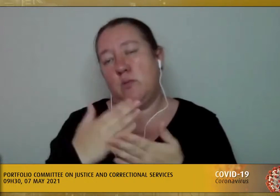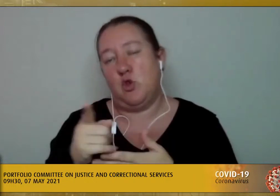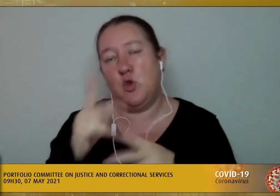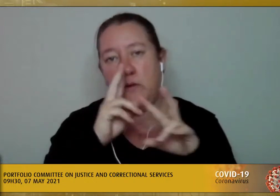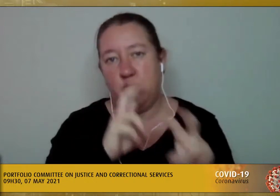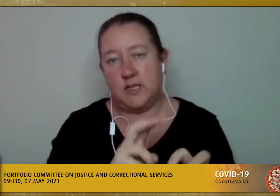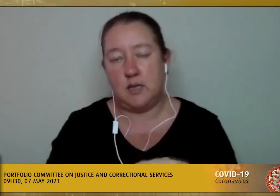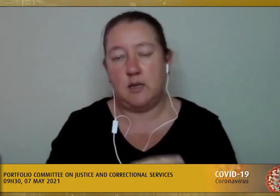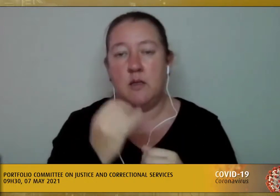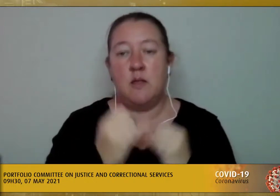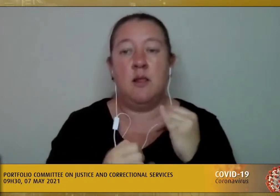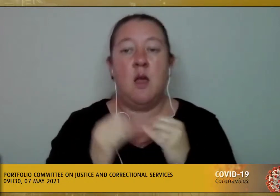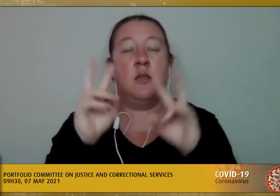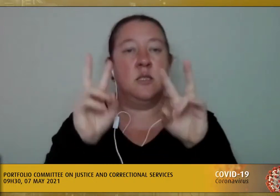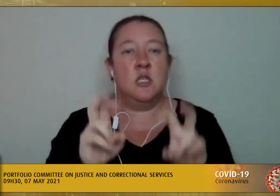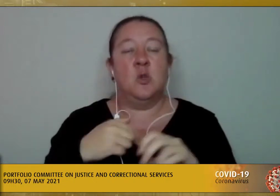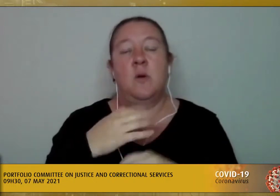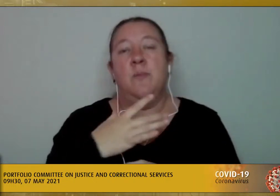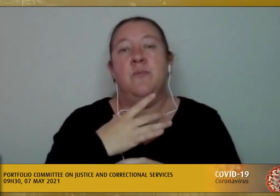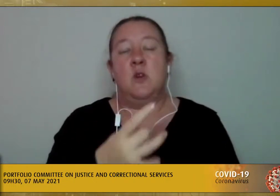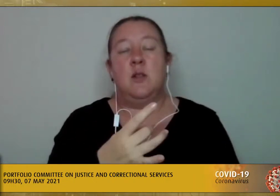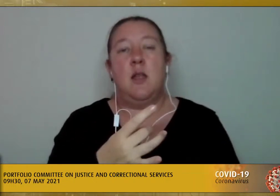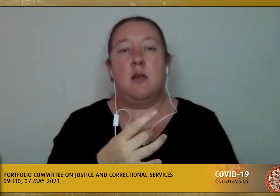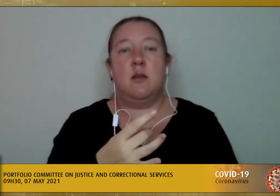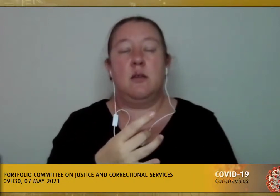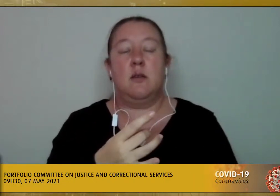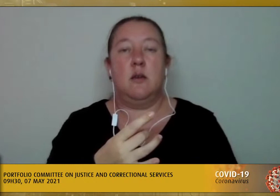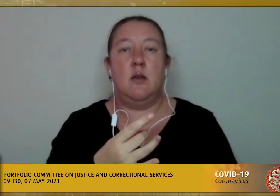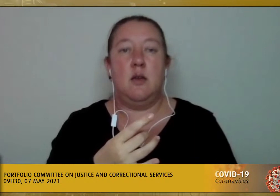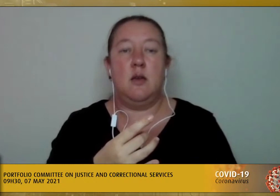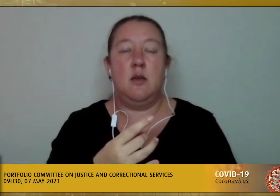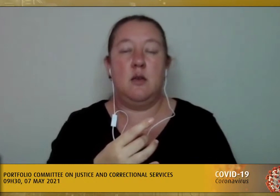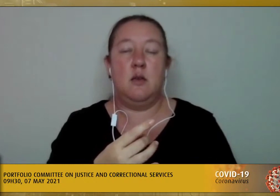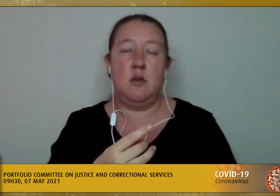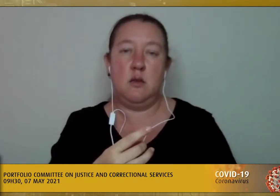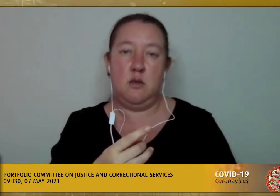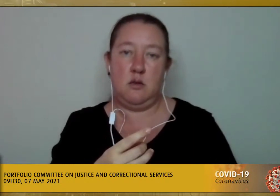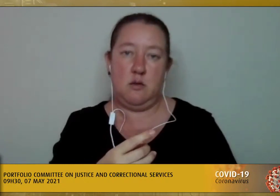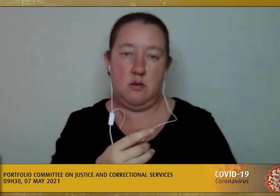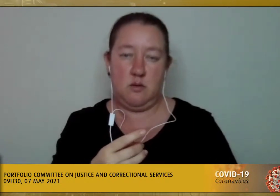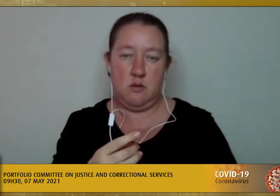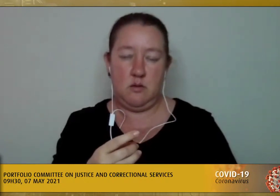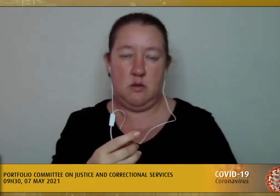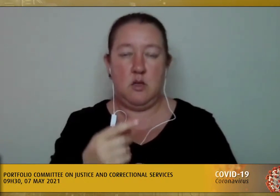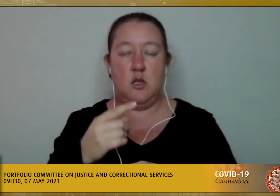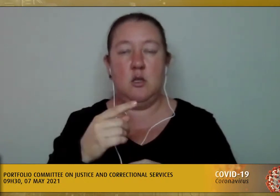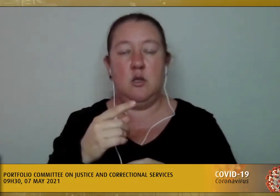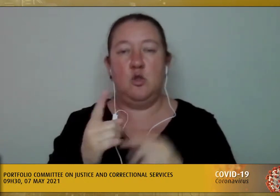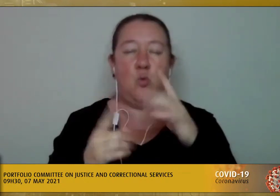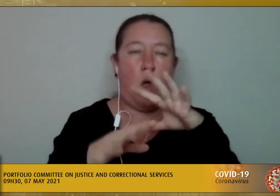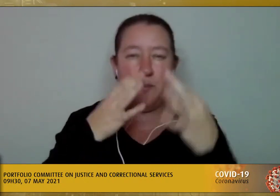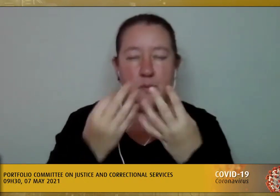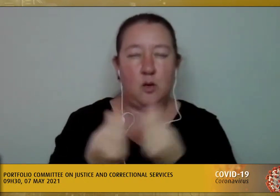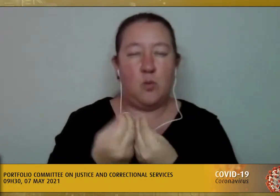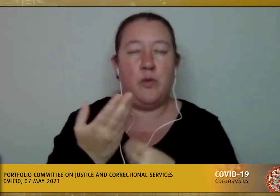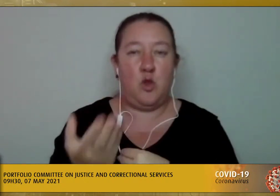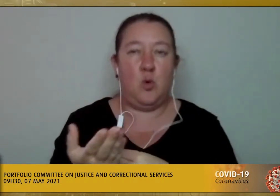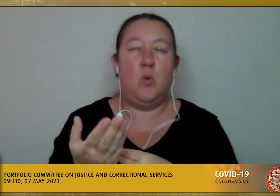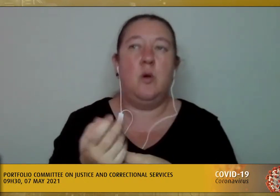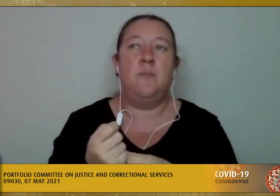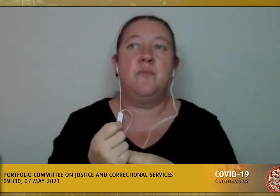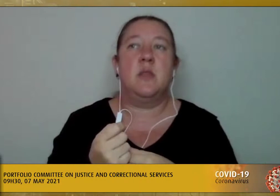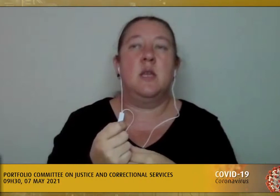the last issue which I would like um to to just unpack with you is